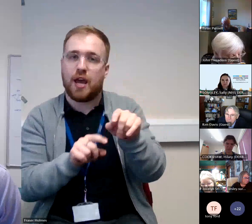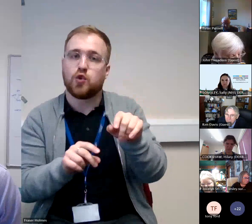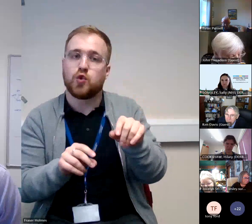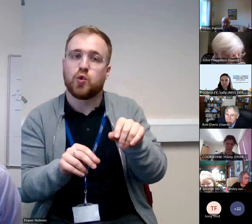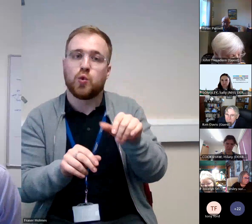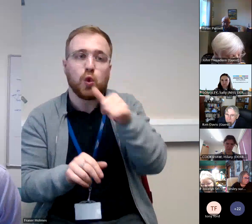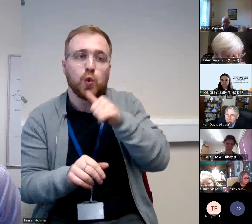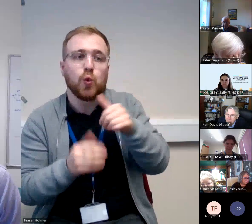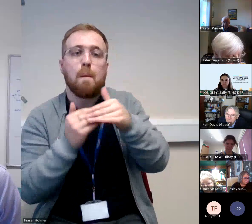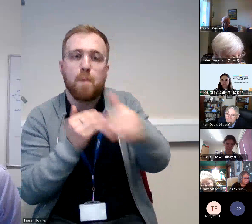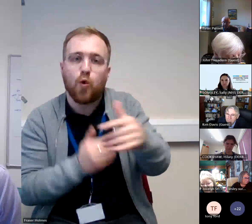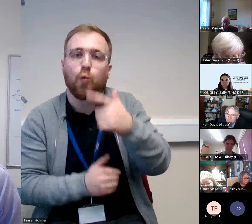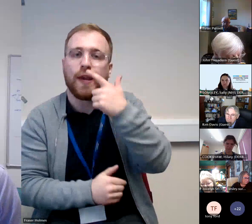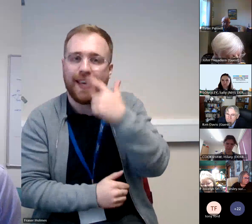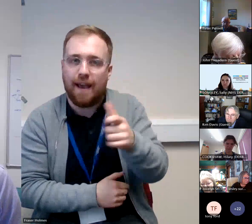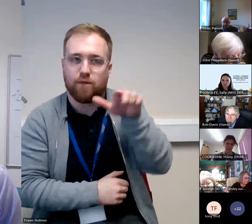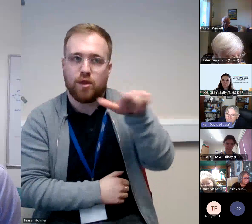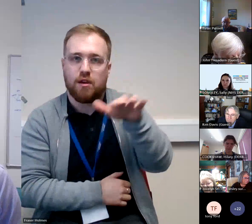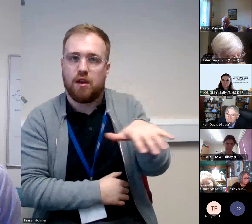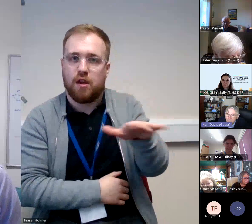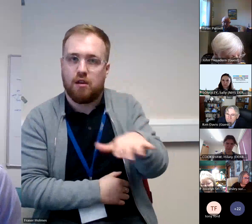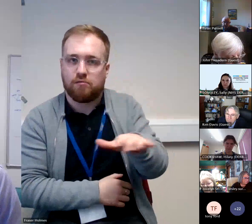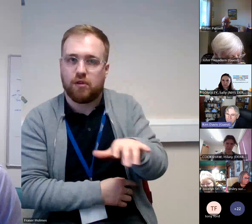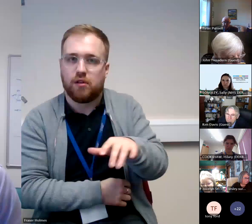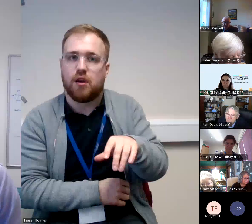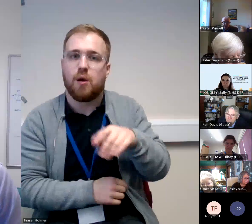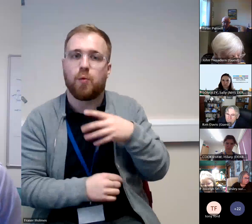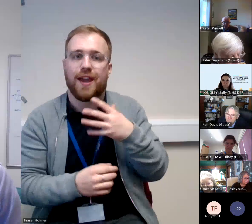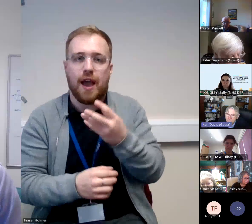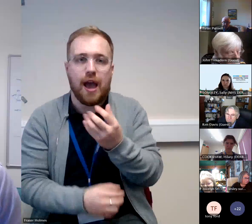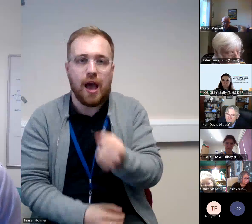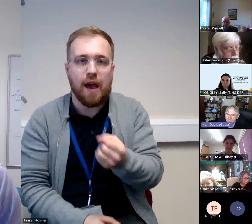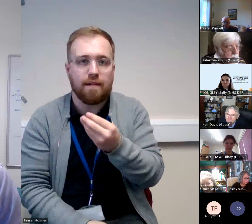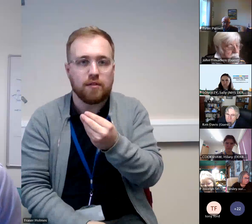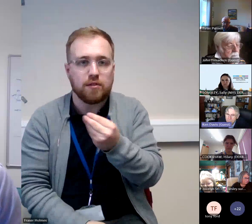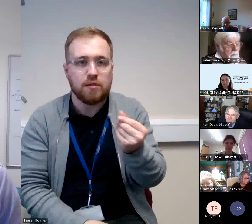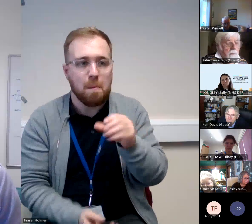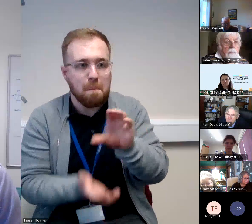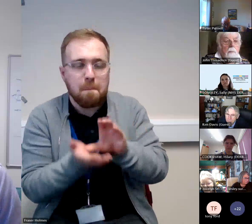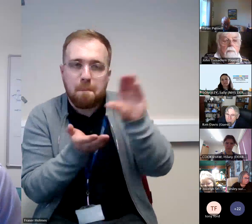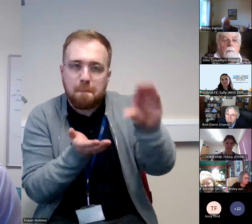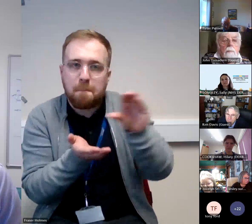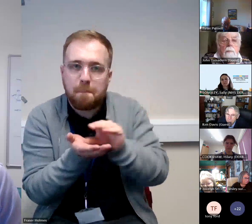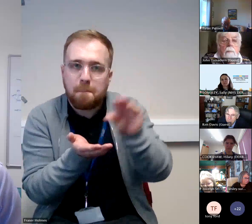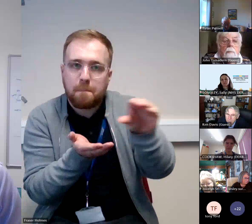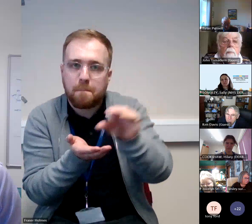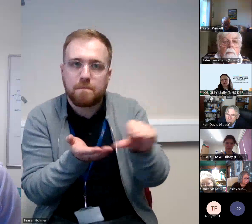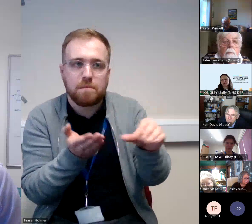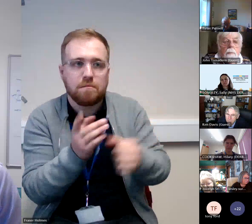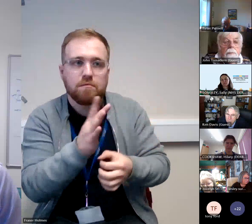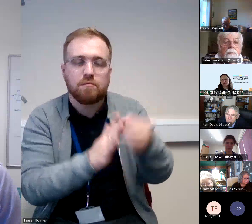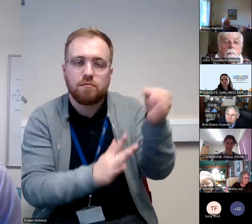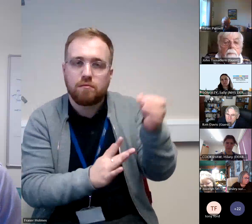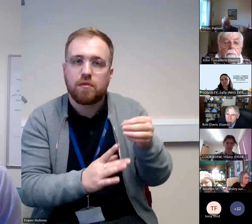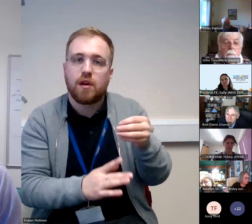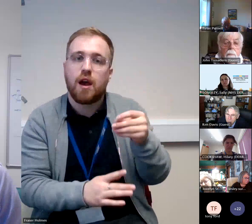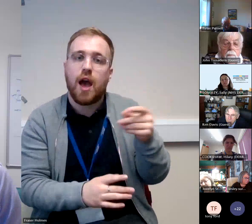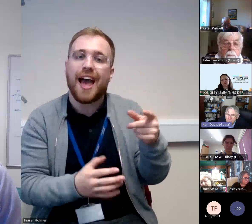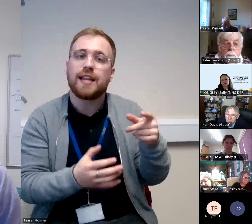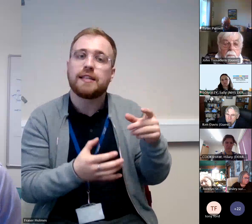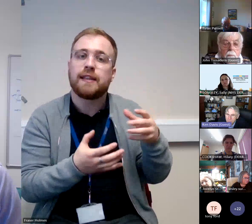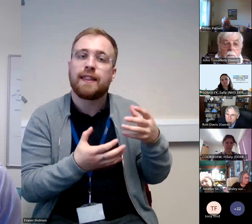site that we have got, and we've been able to put some decent investment alongside the League of Friends